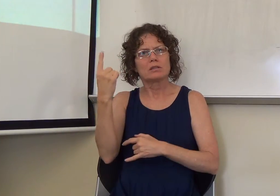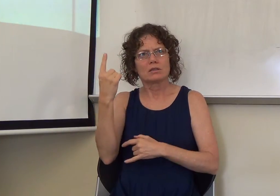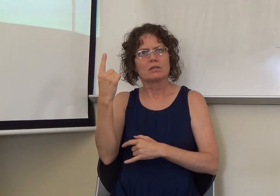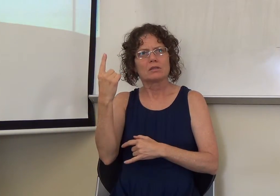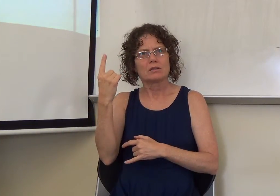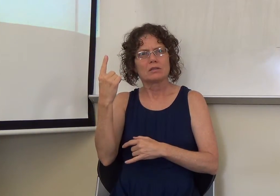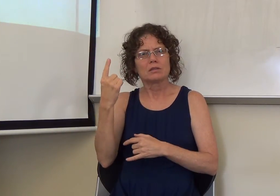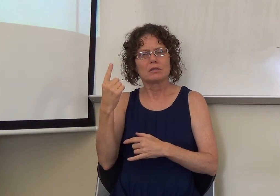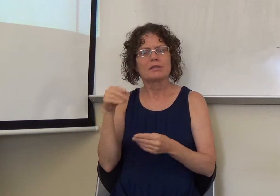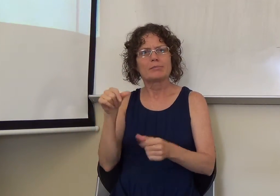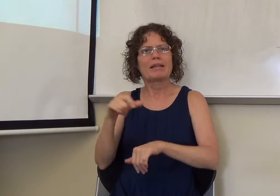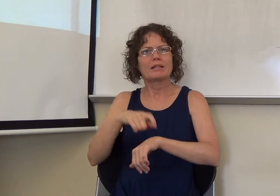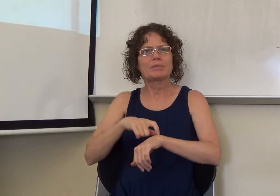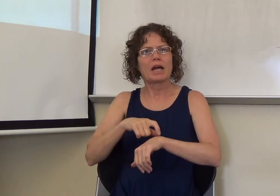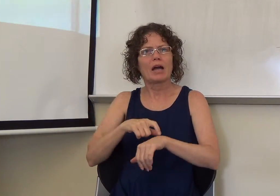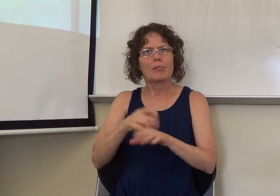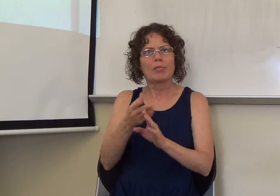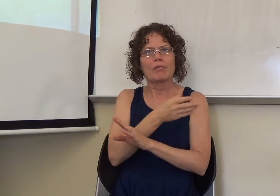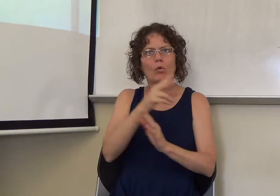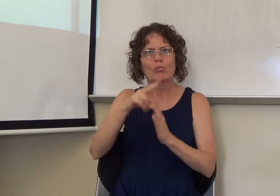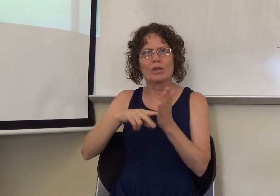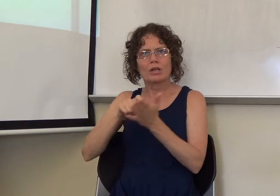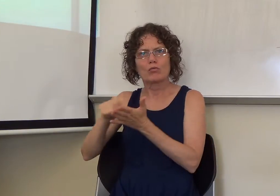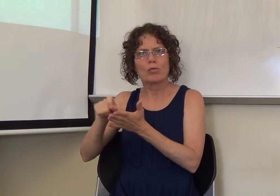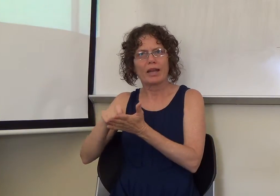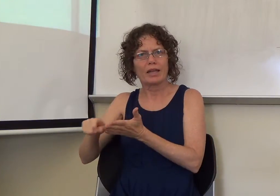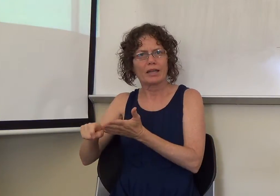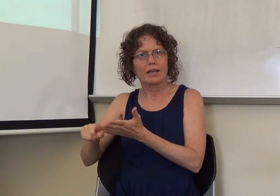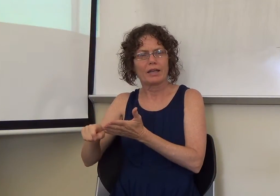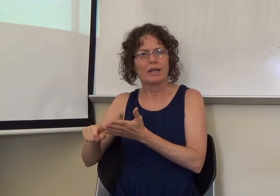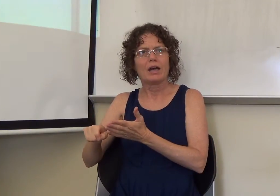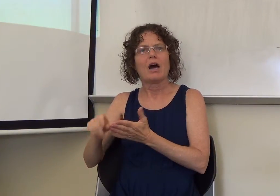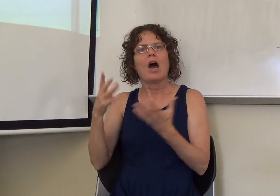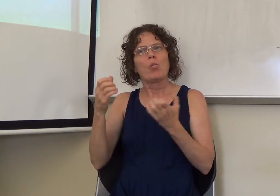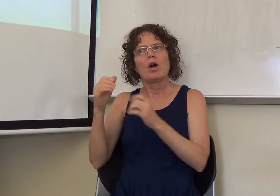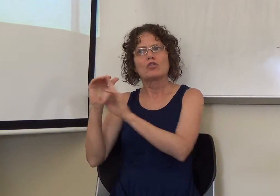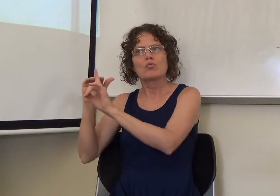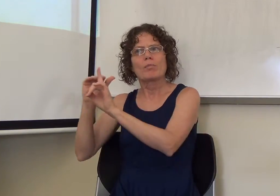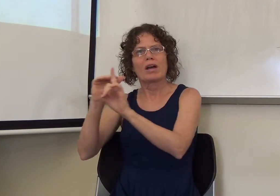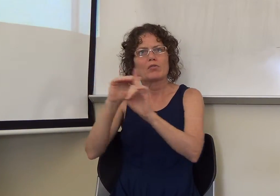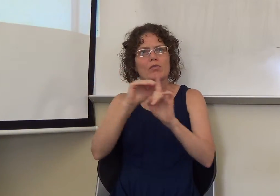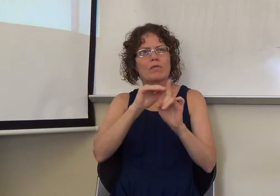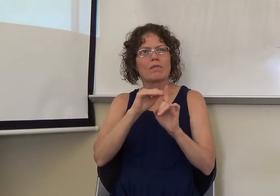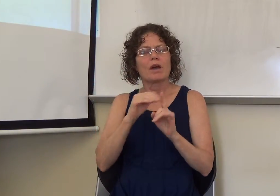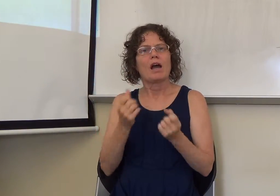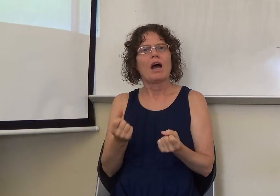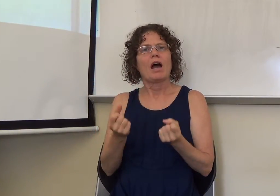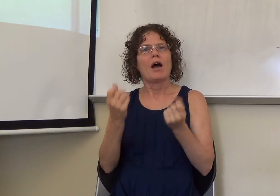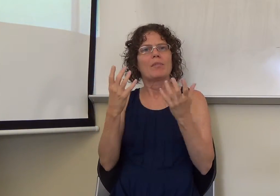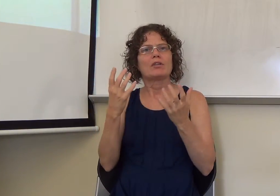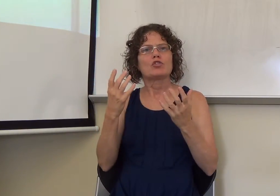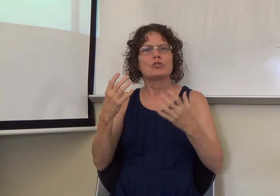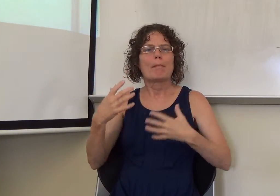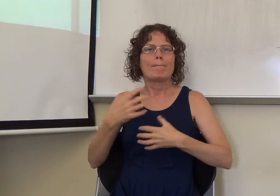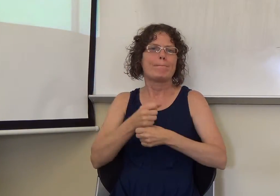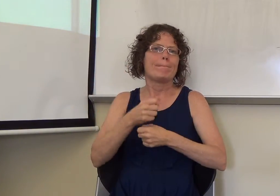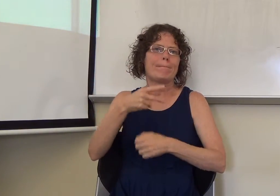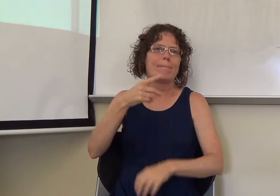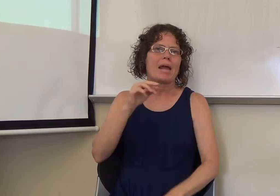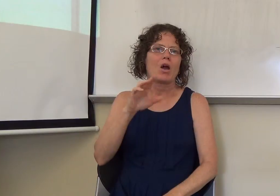into the reading and writing exercises, reminding you of the amount of paraphrasing that you will have to do in